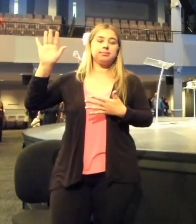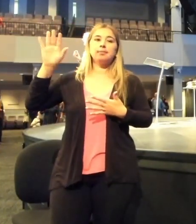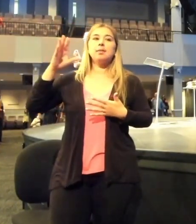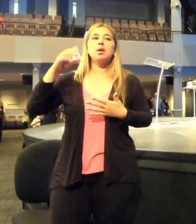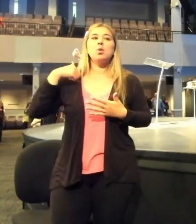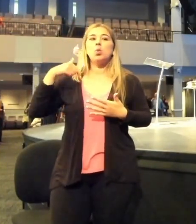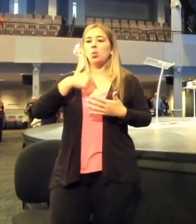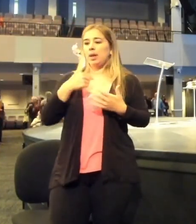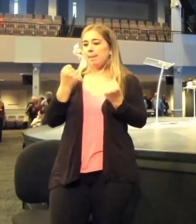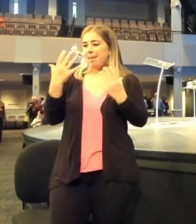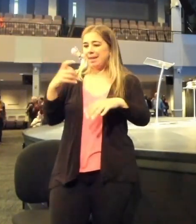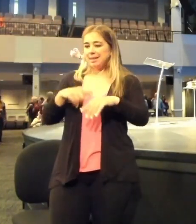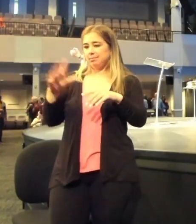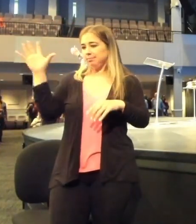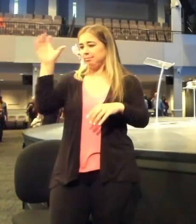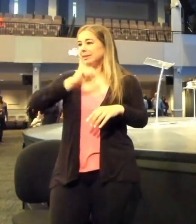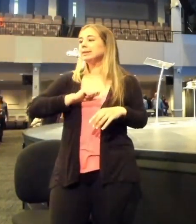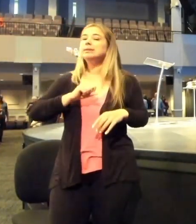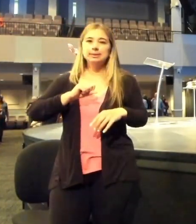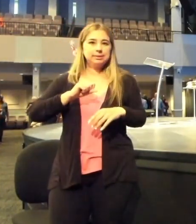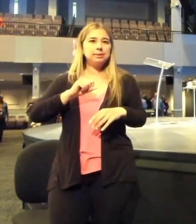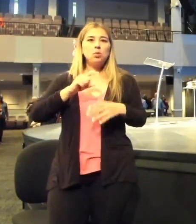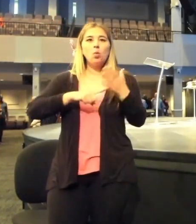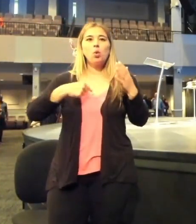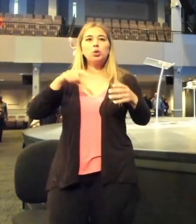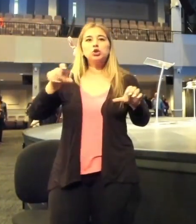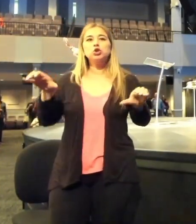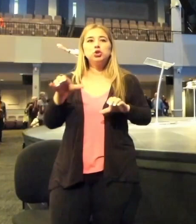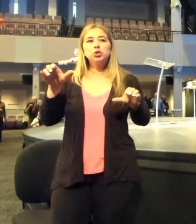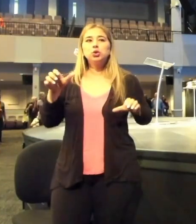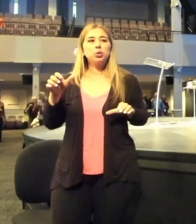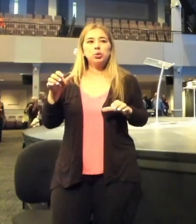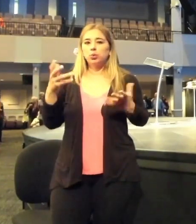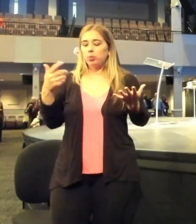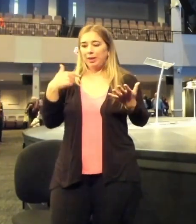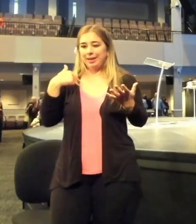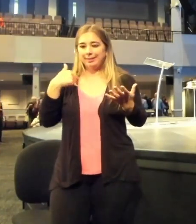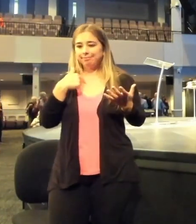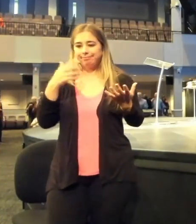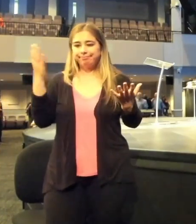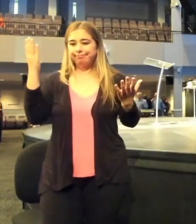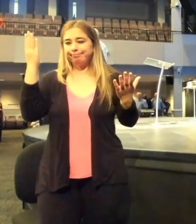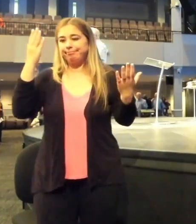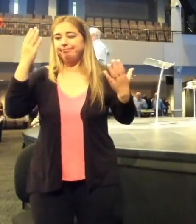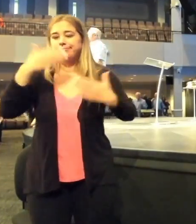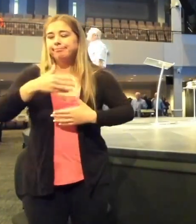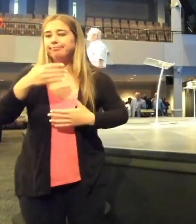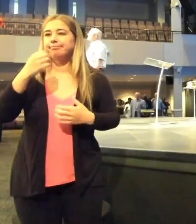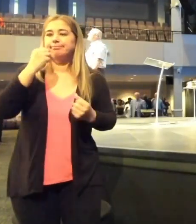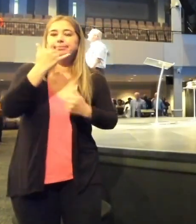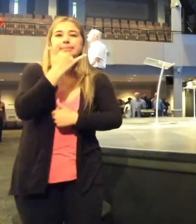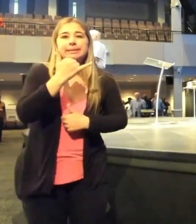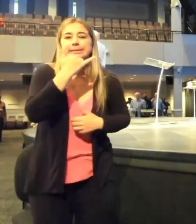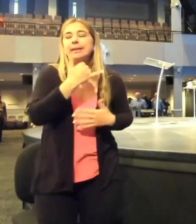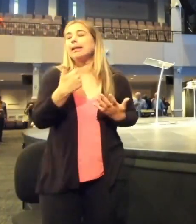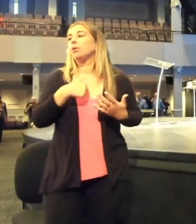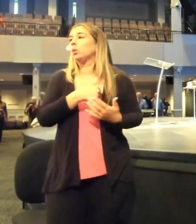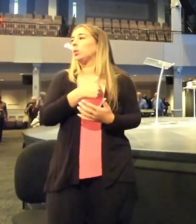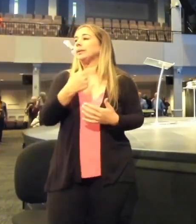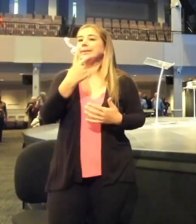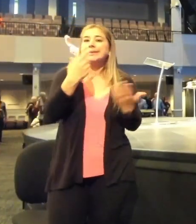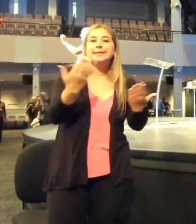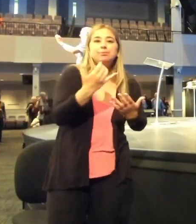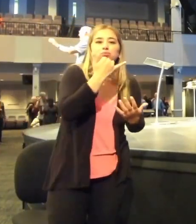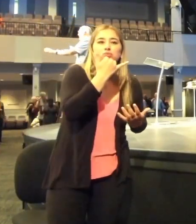And Lord, so often we miss the mark with you ourselves. We don't do what we should do. We do things that we should not do. We say things the